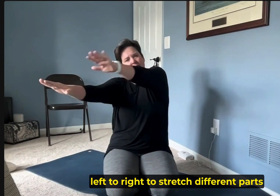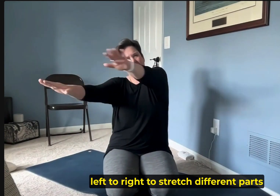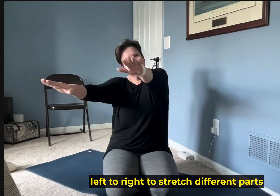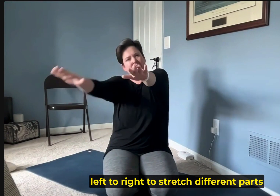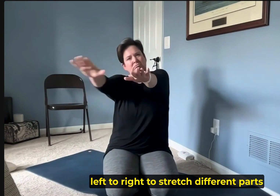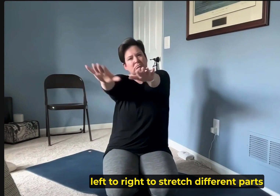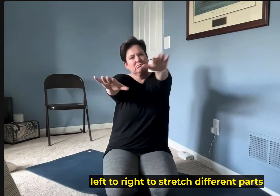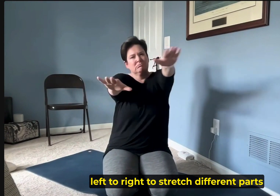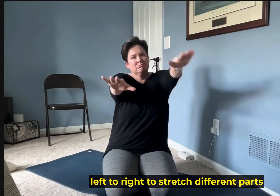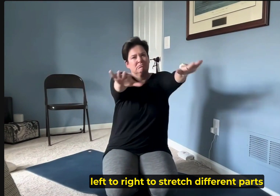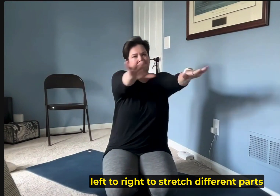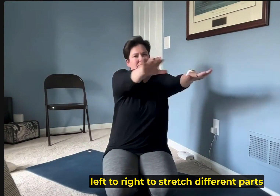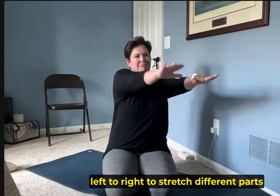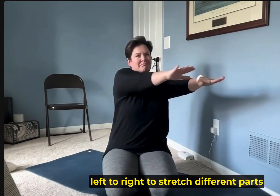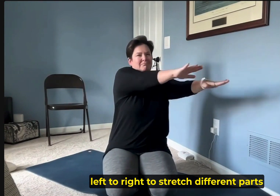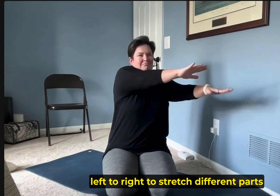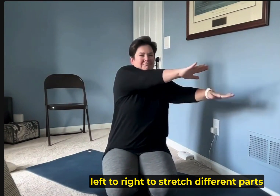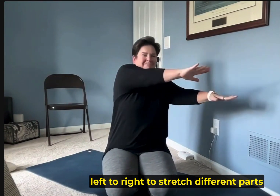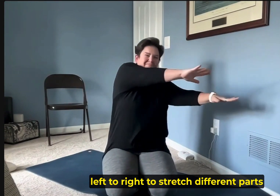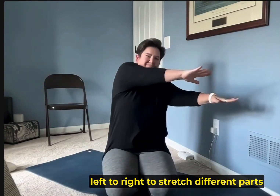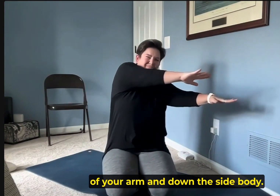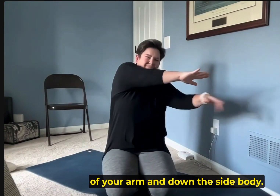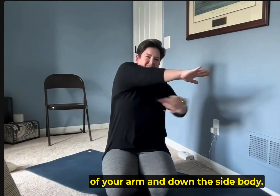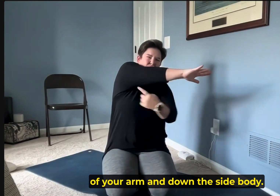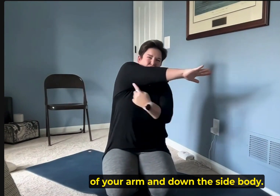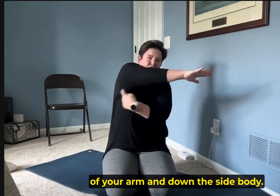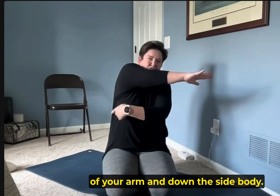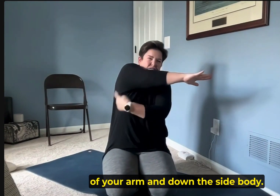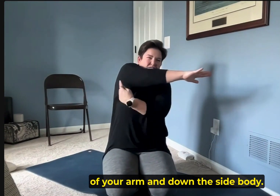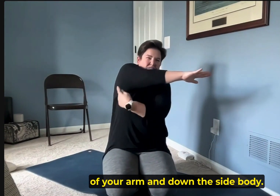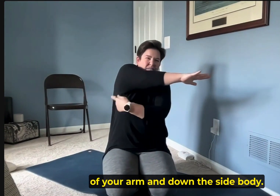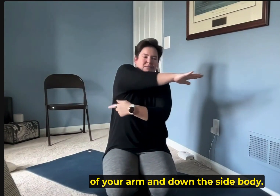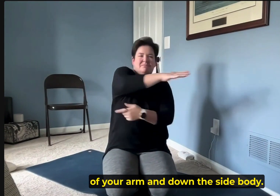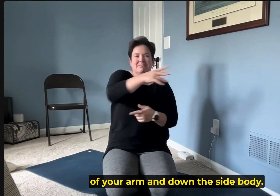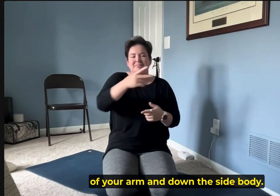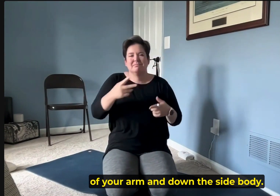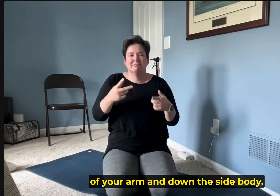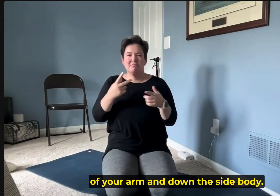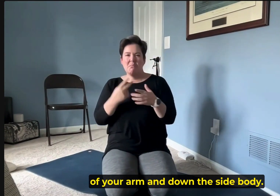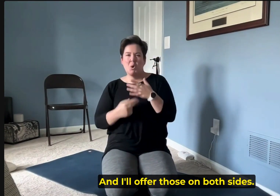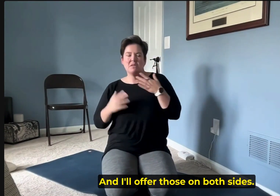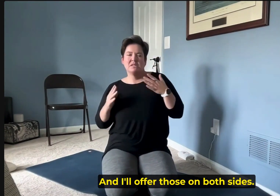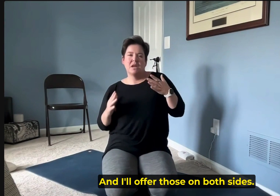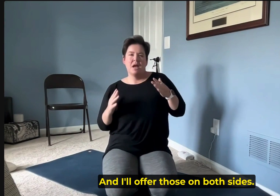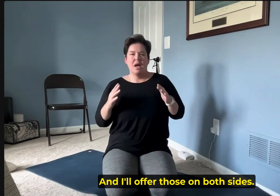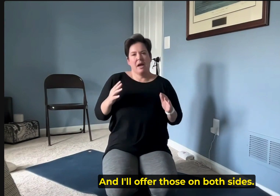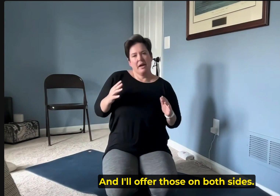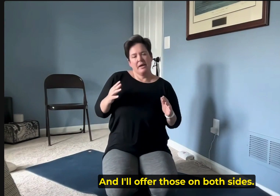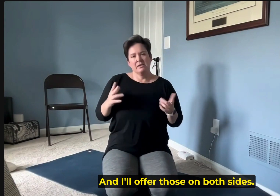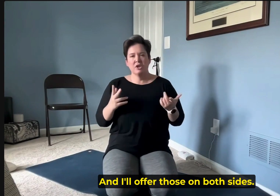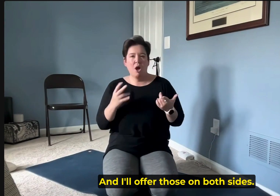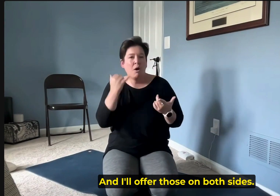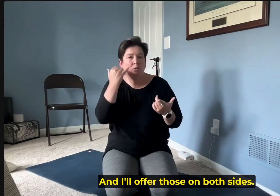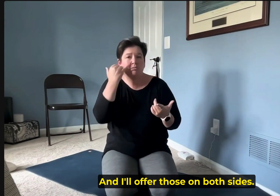to stretch different parts of your arm and down the side body. And I'll offer those on both